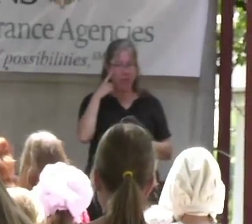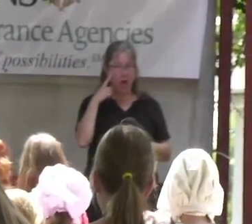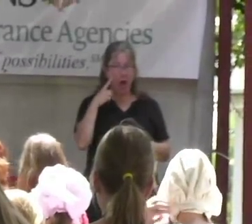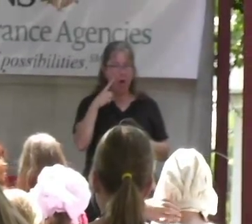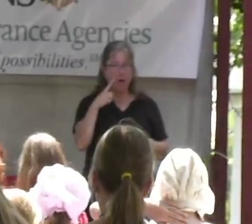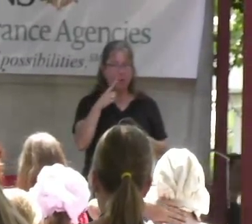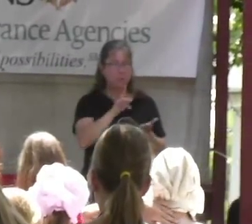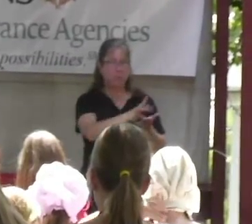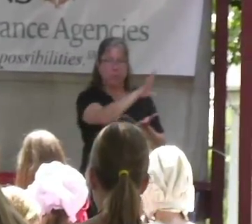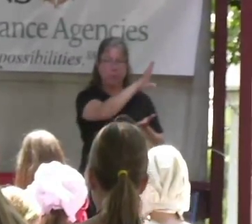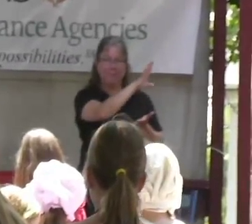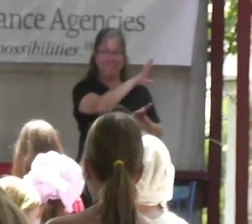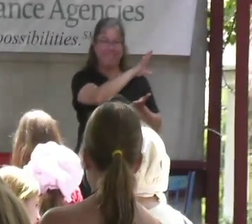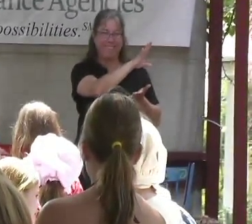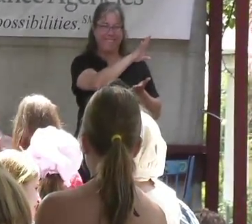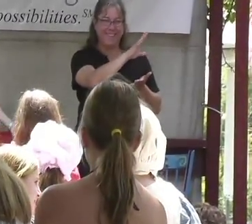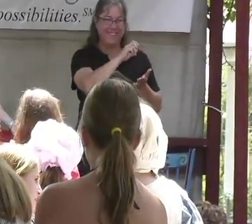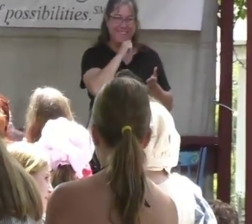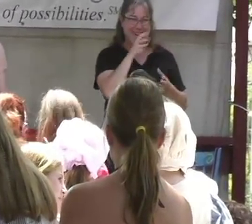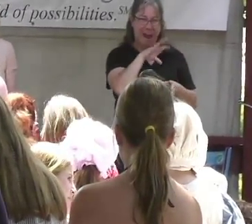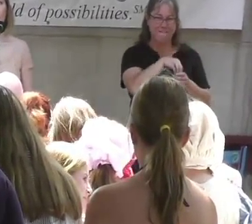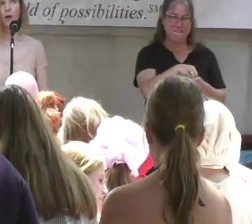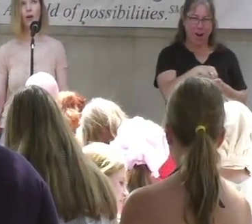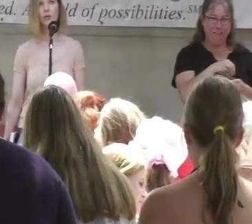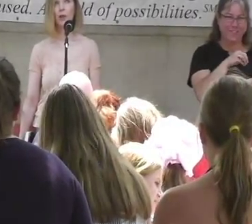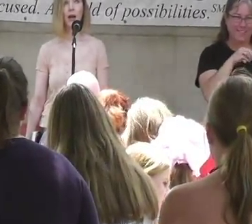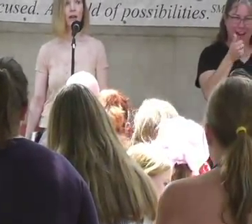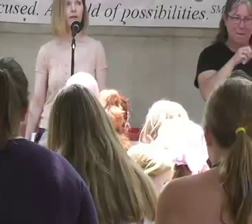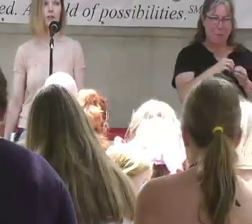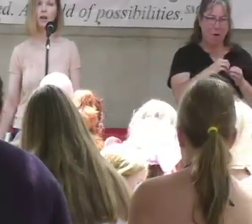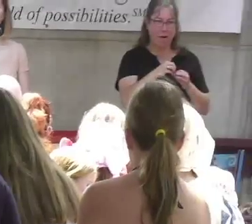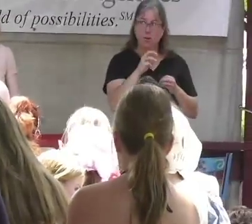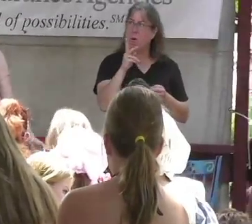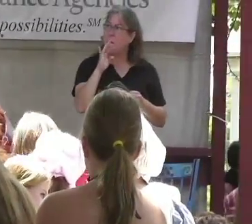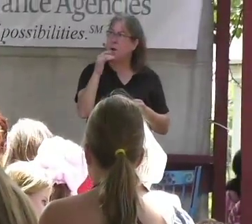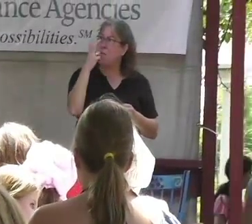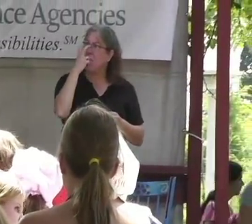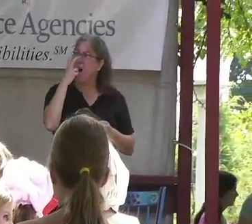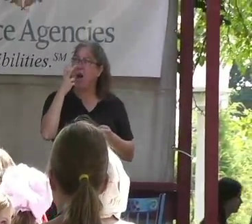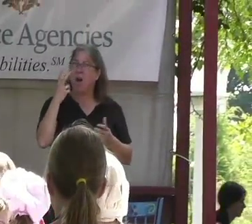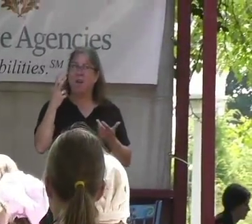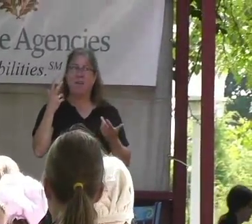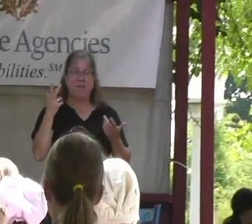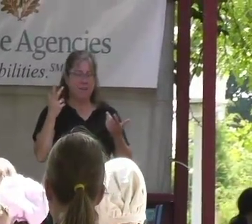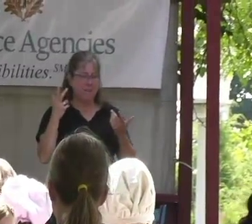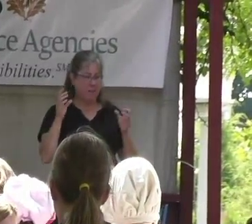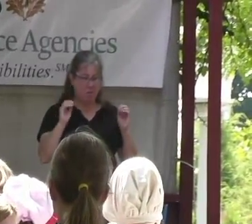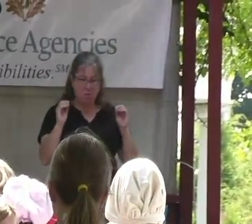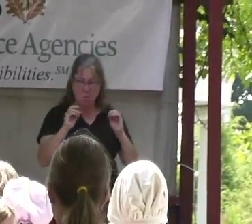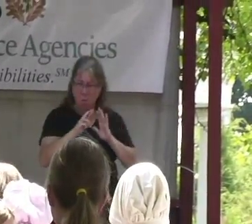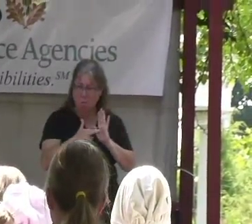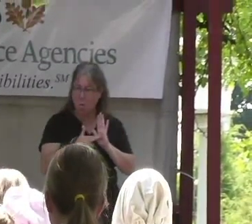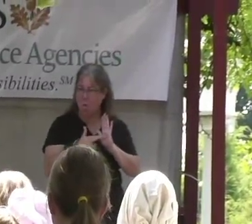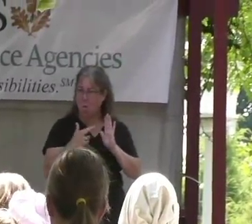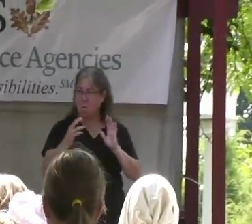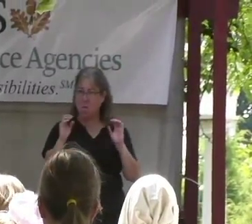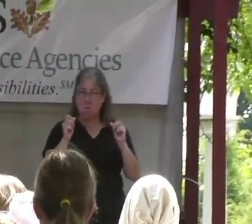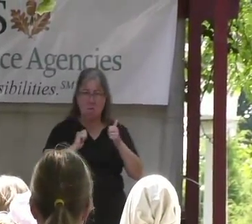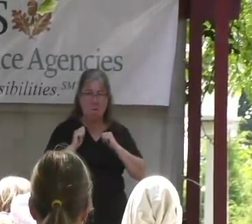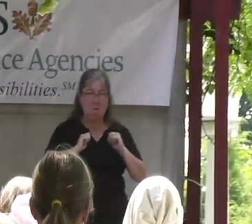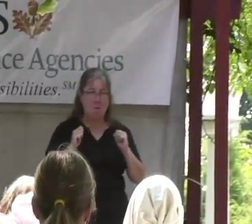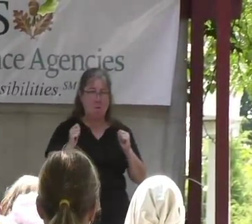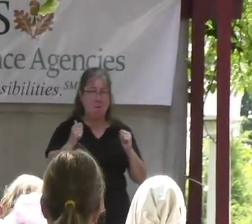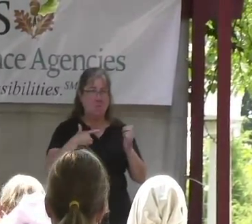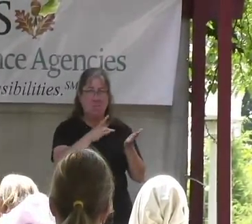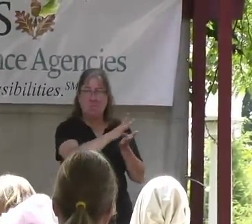written out of the show. I thought if Mary goes blind, there's not going to be anything for her to do, and there won't be anything for